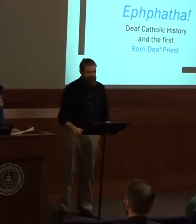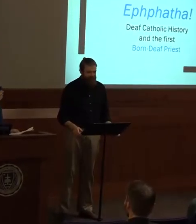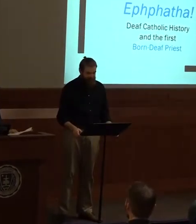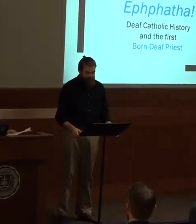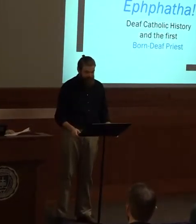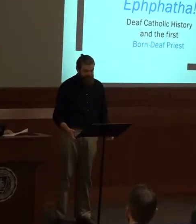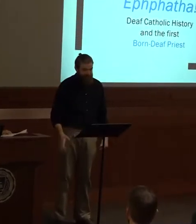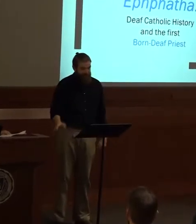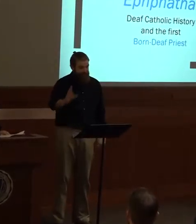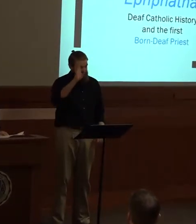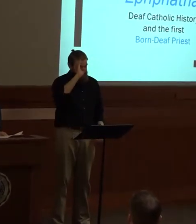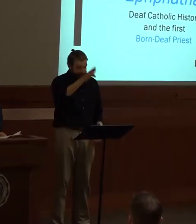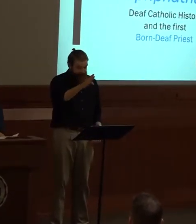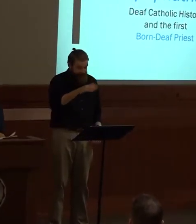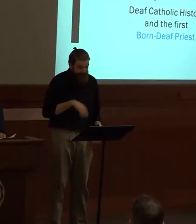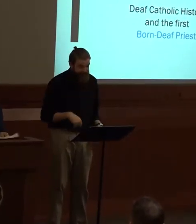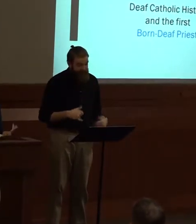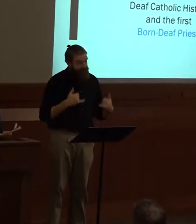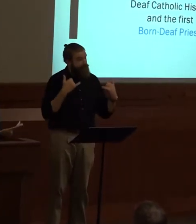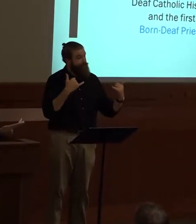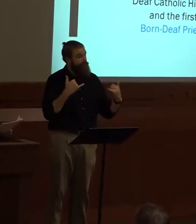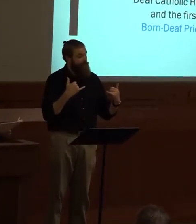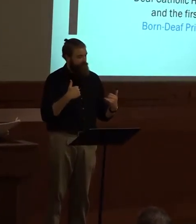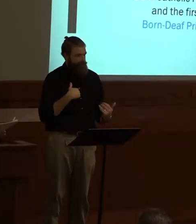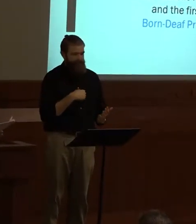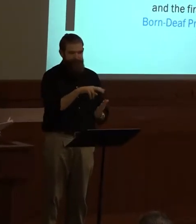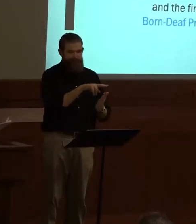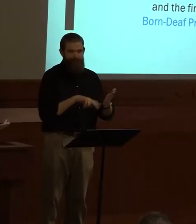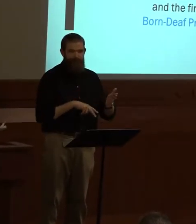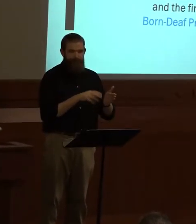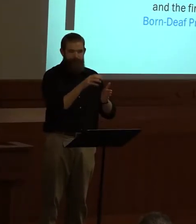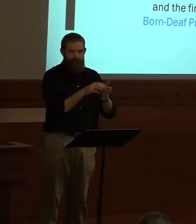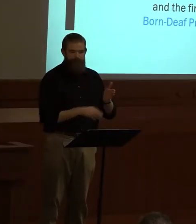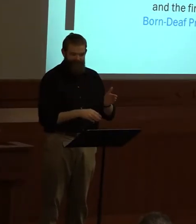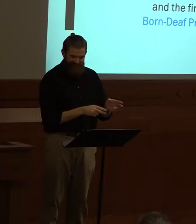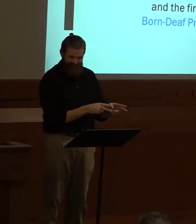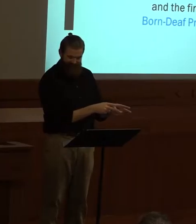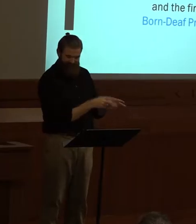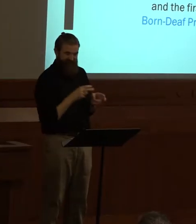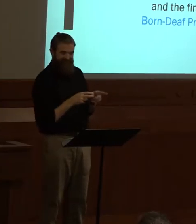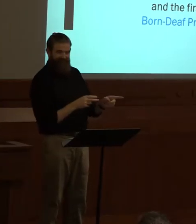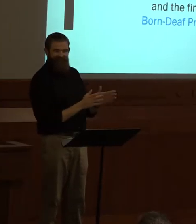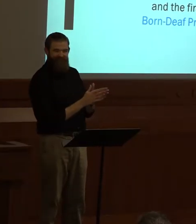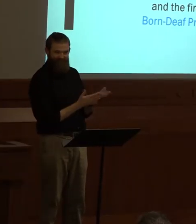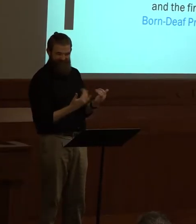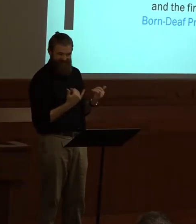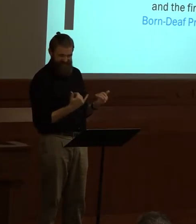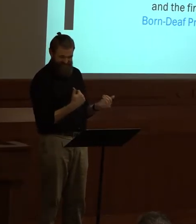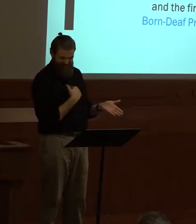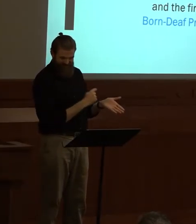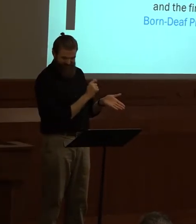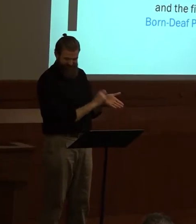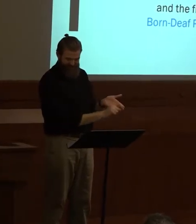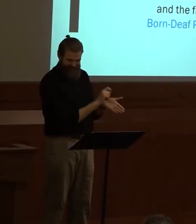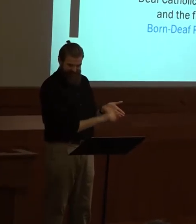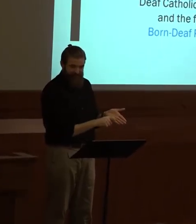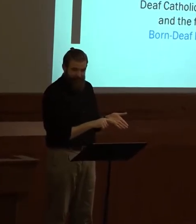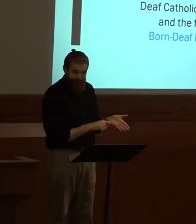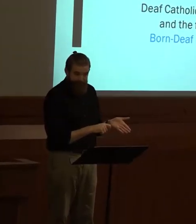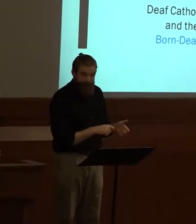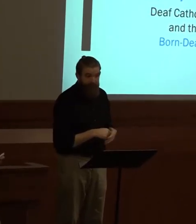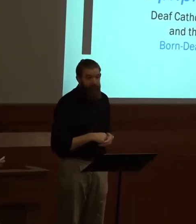Hello. What I'm going to read for you today is a chapter in the book that I'm writing.